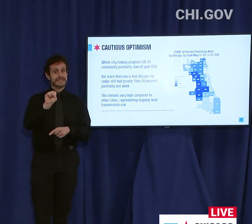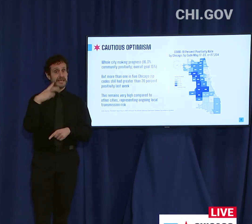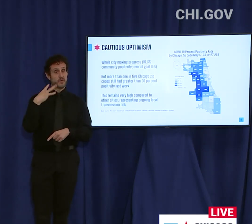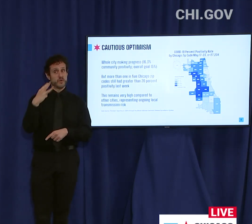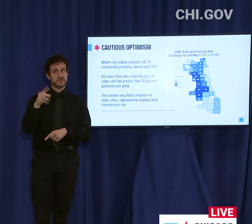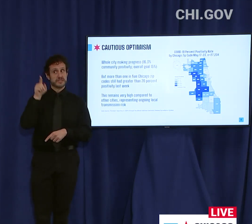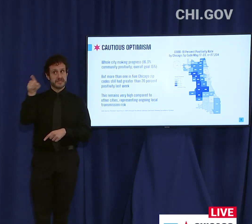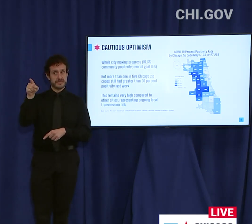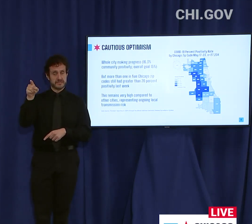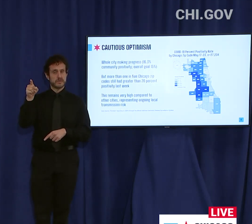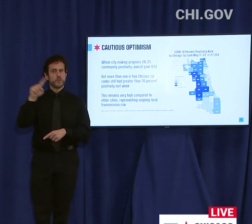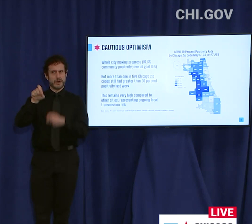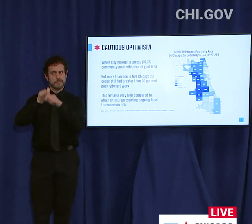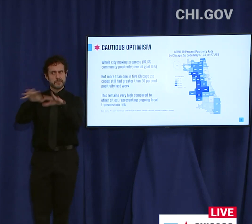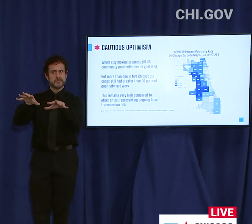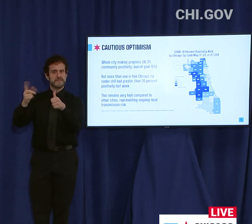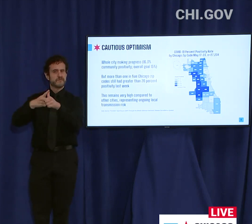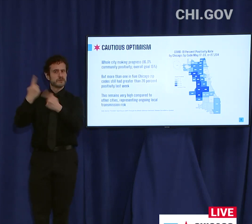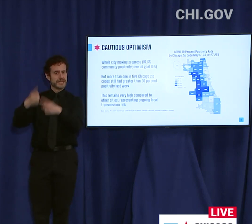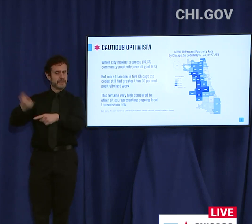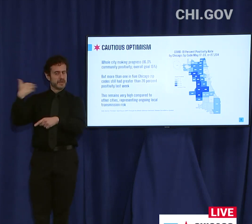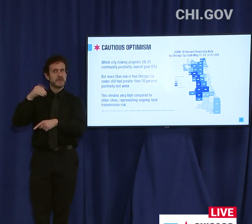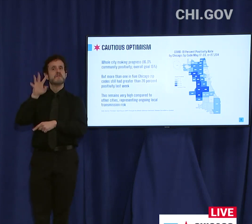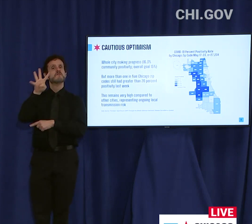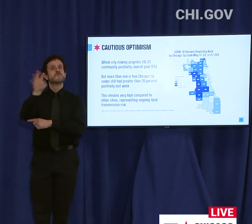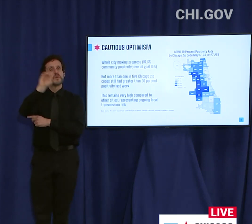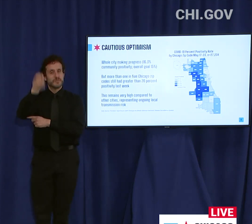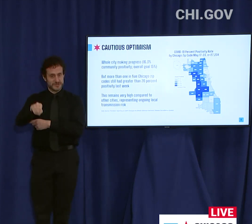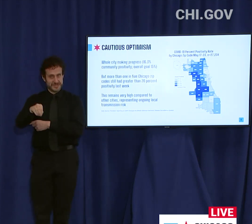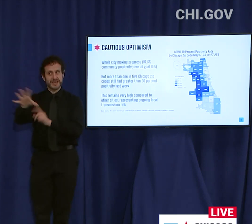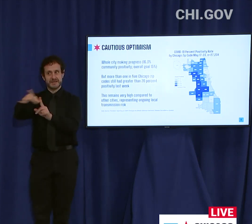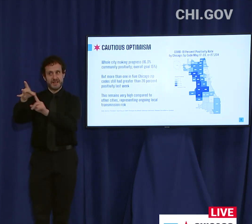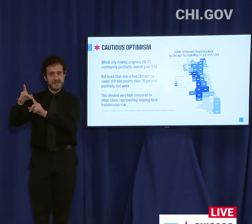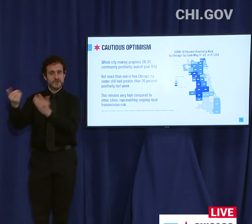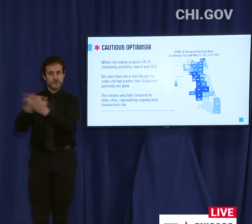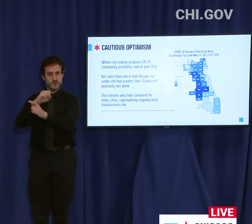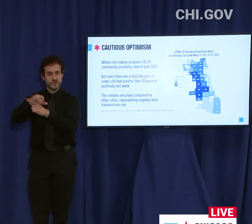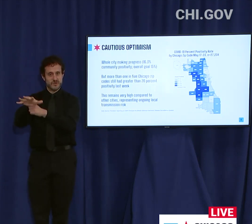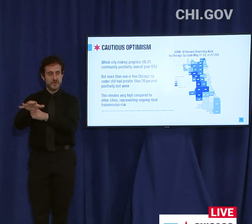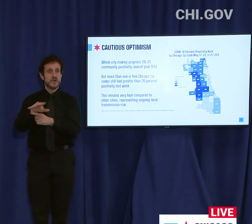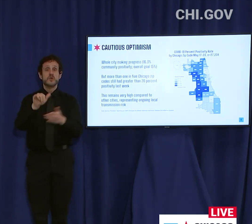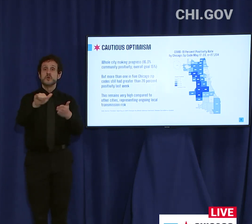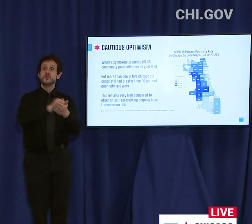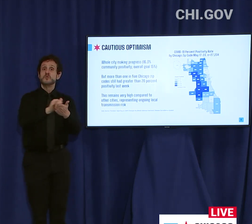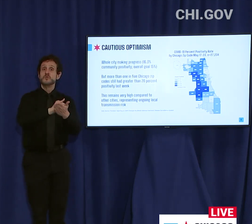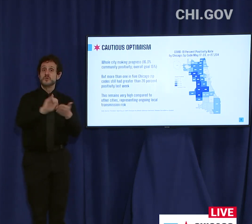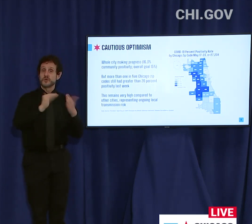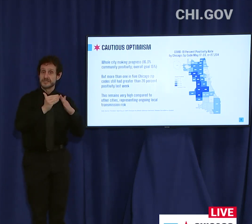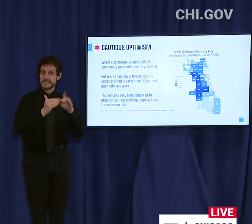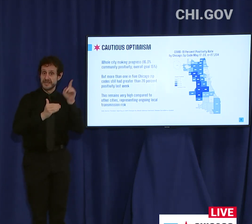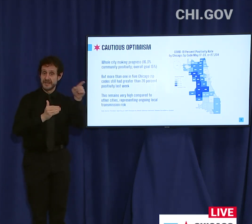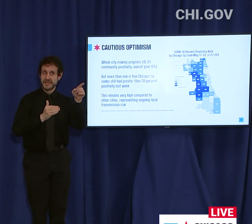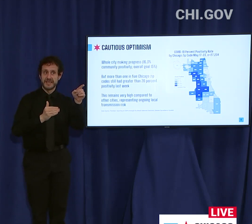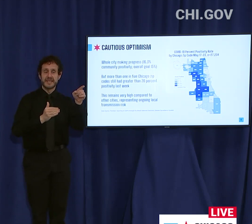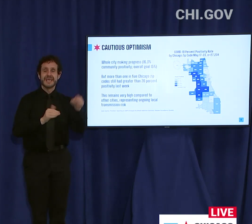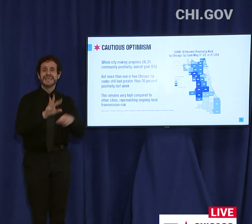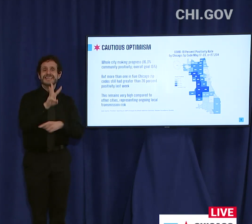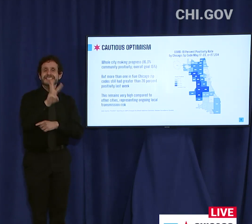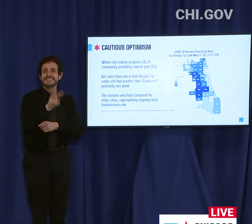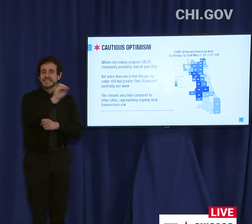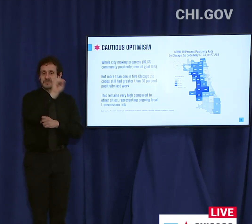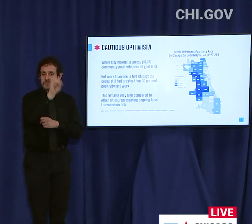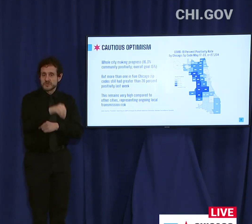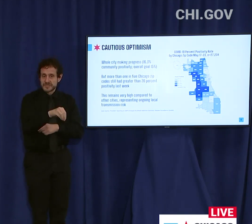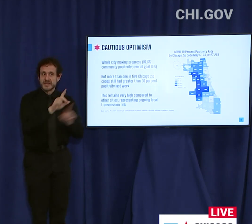where this all started, is at a 4% positivity. New York City is at a